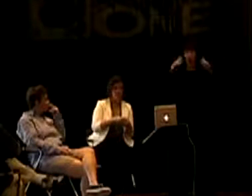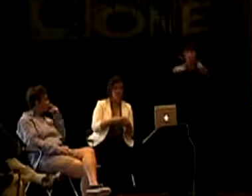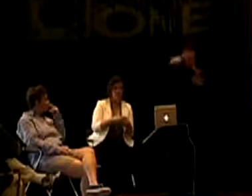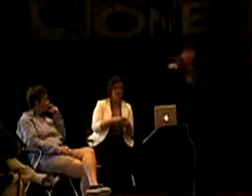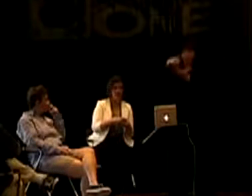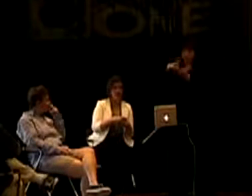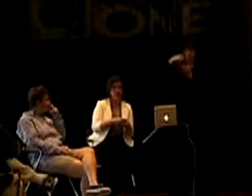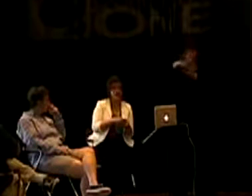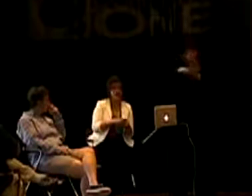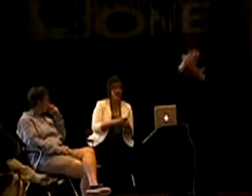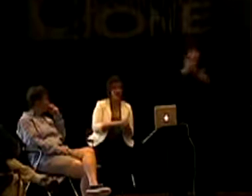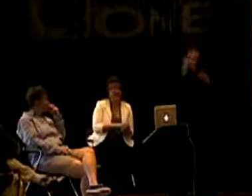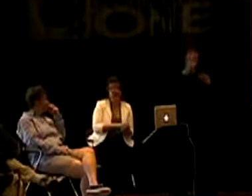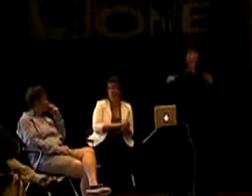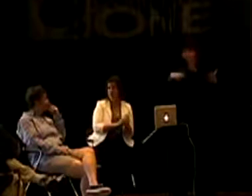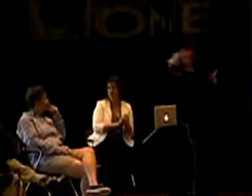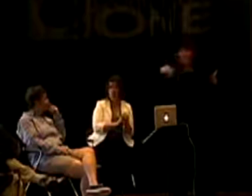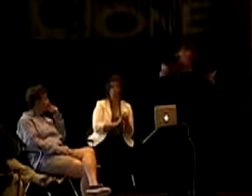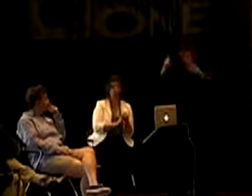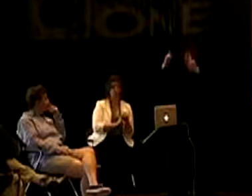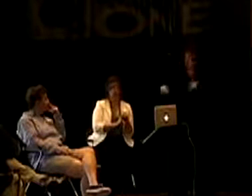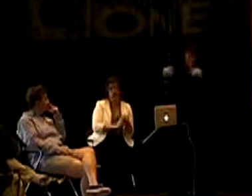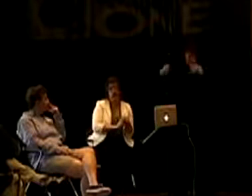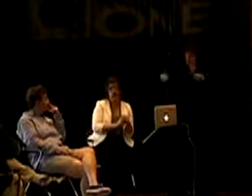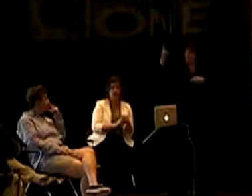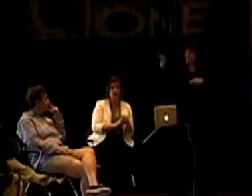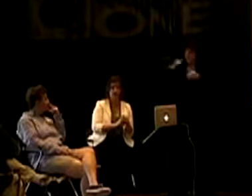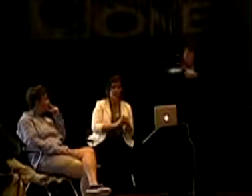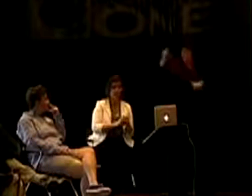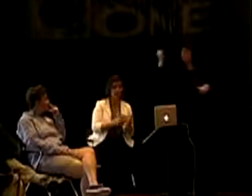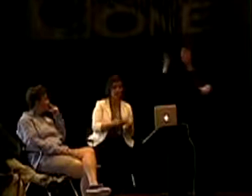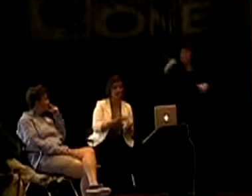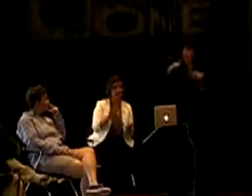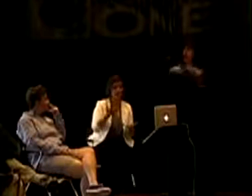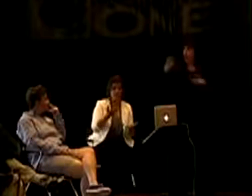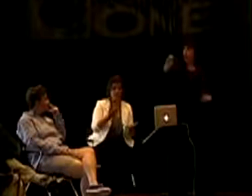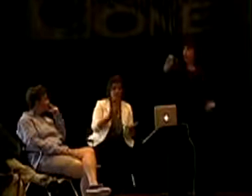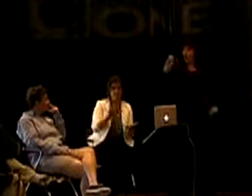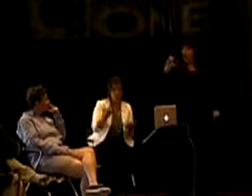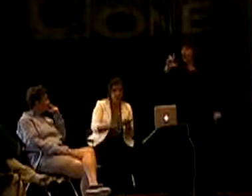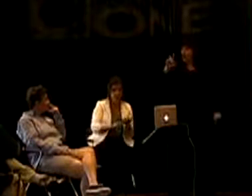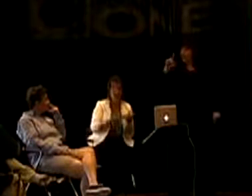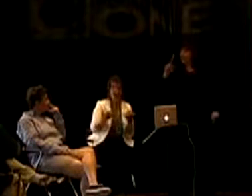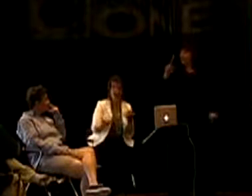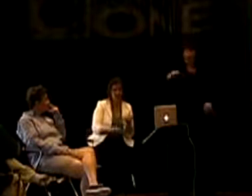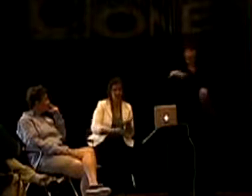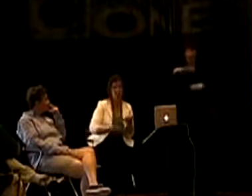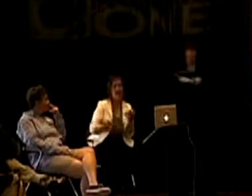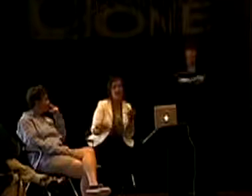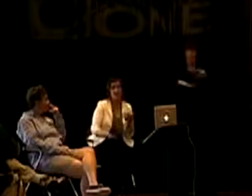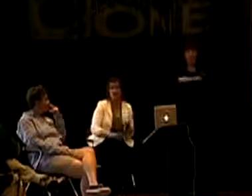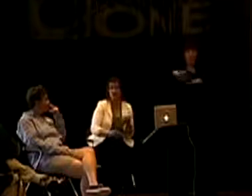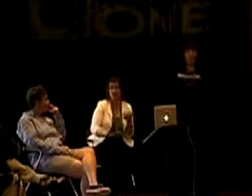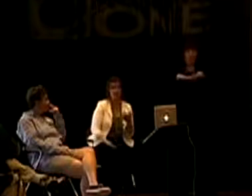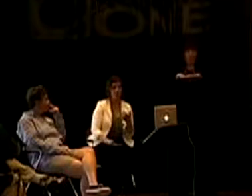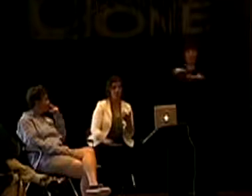of the best classical literature like Shakespeare or Molière, any of those things that yield themselves layer after layer